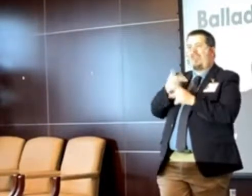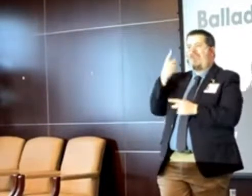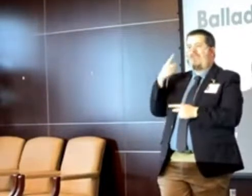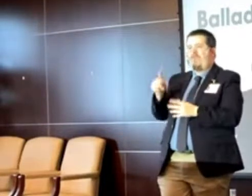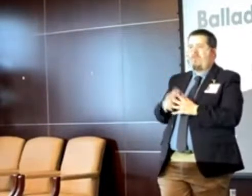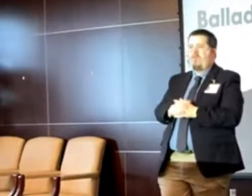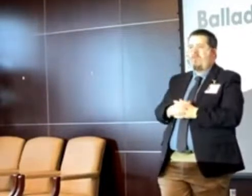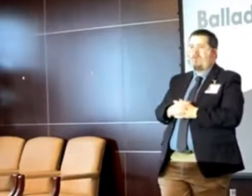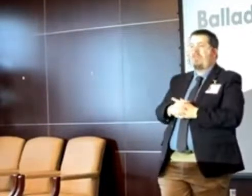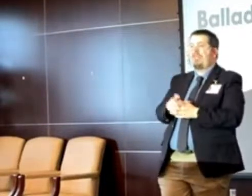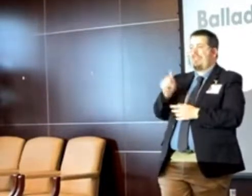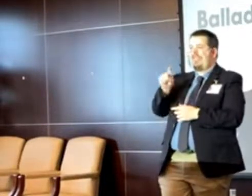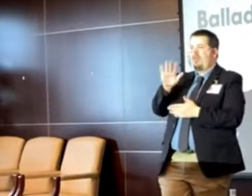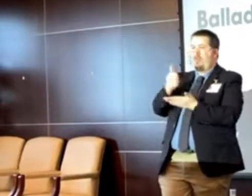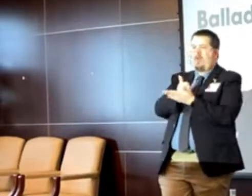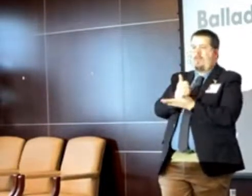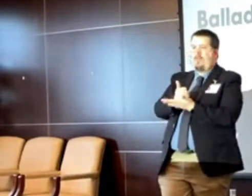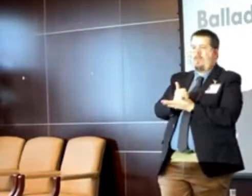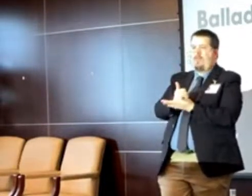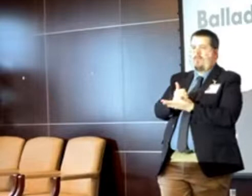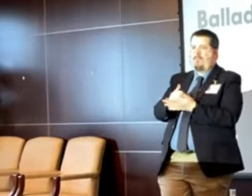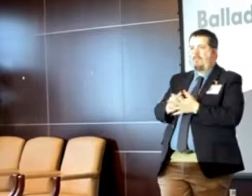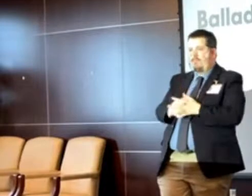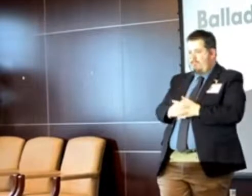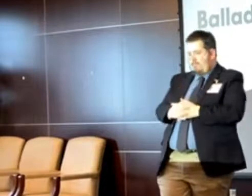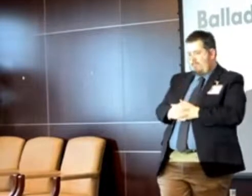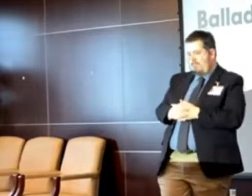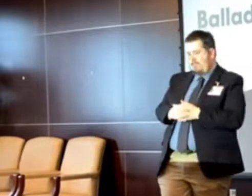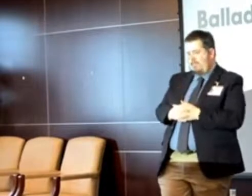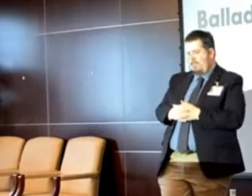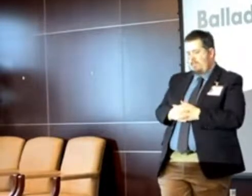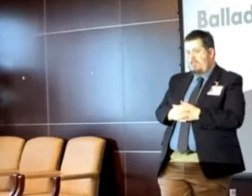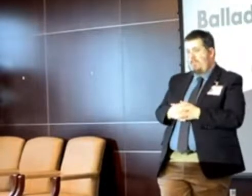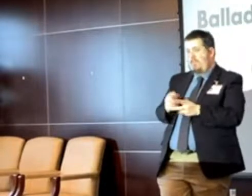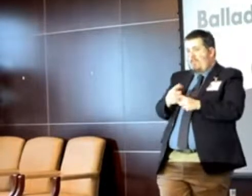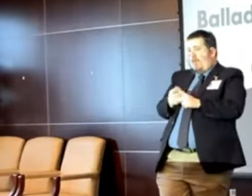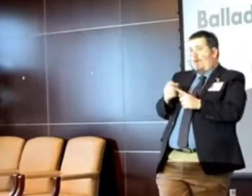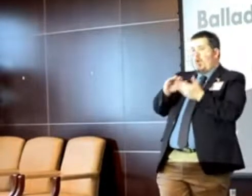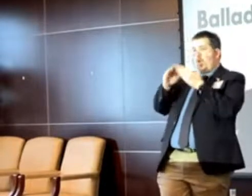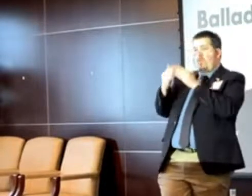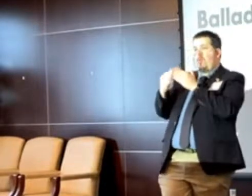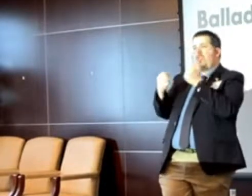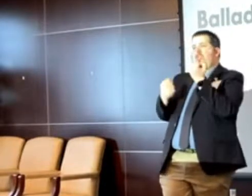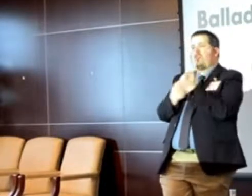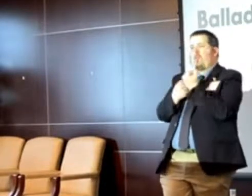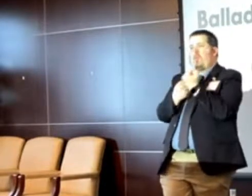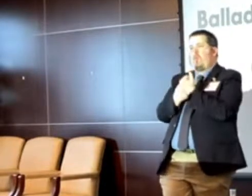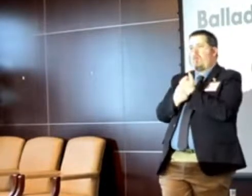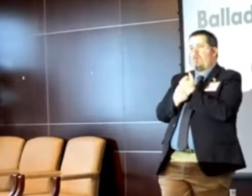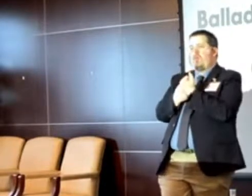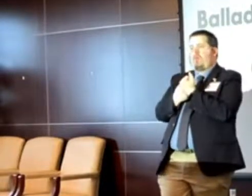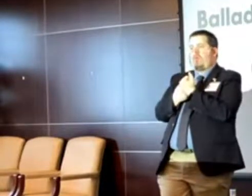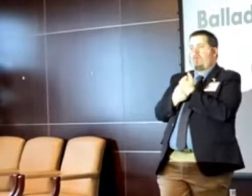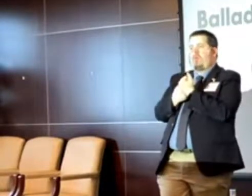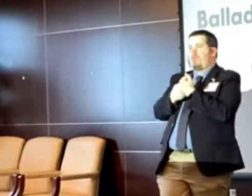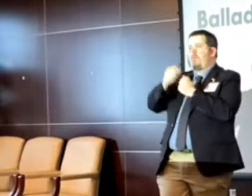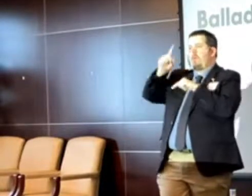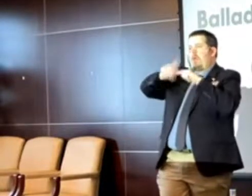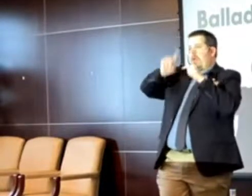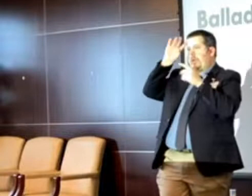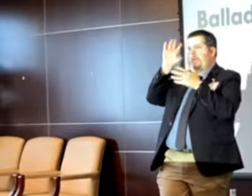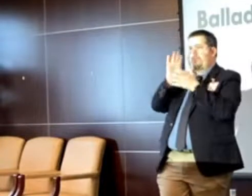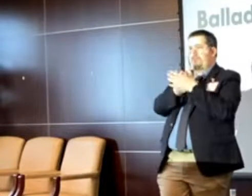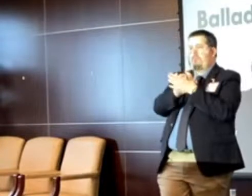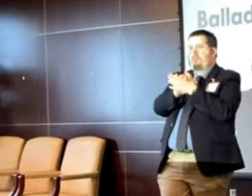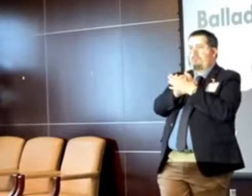for, and they need your help. So what we need from our community is support. We can't expect our team